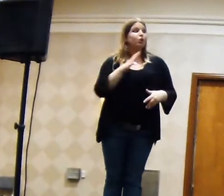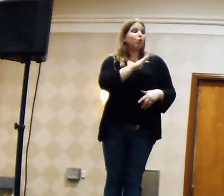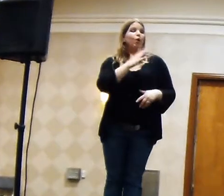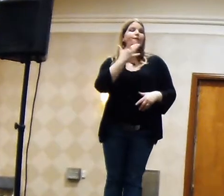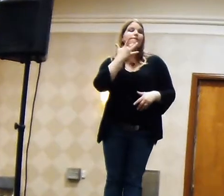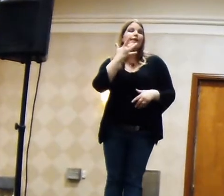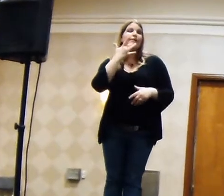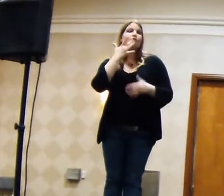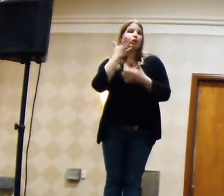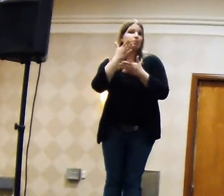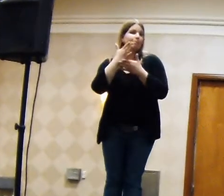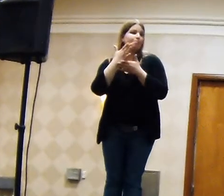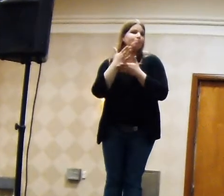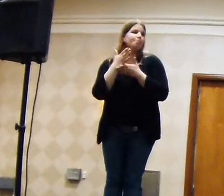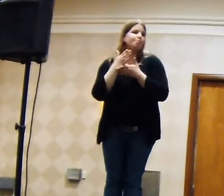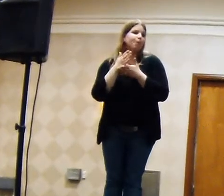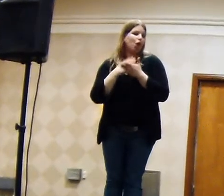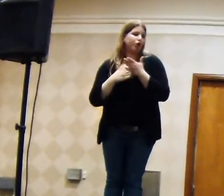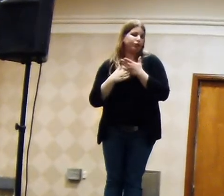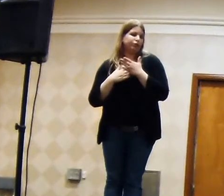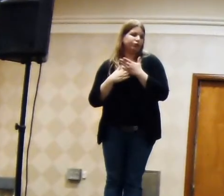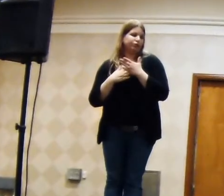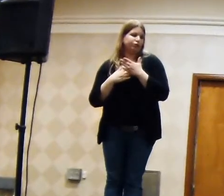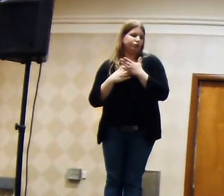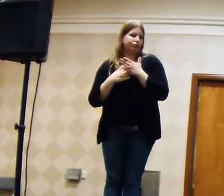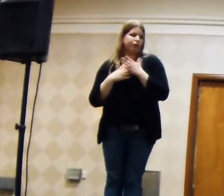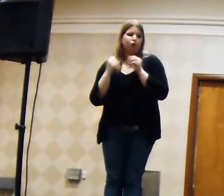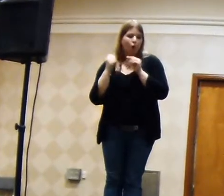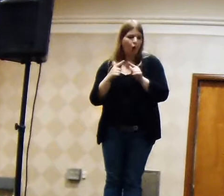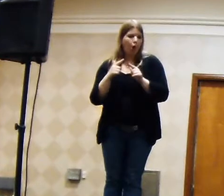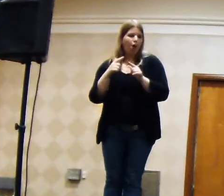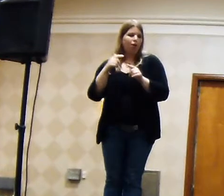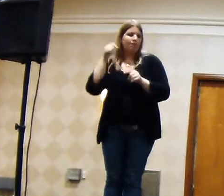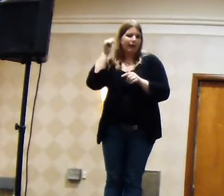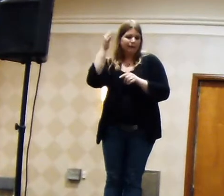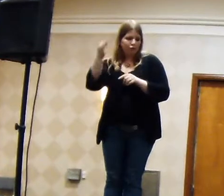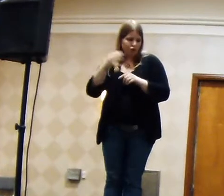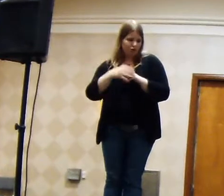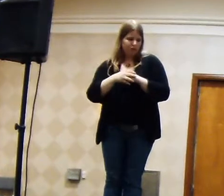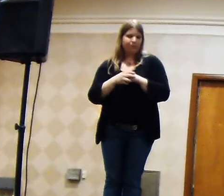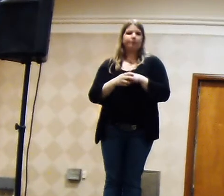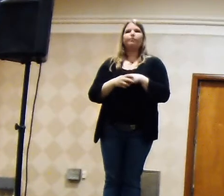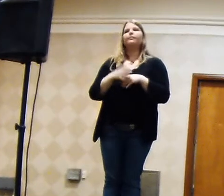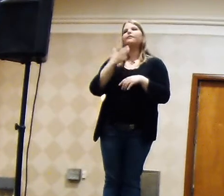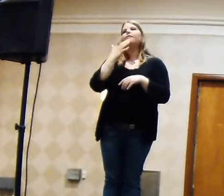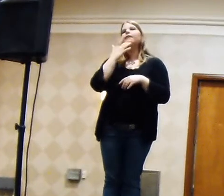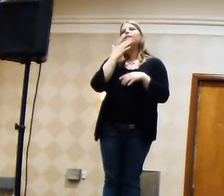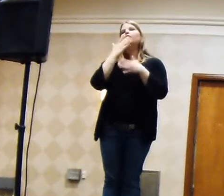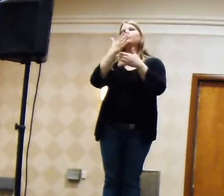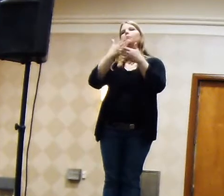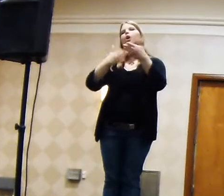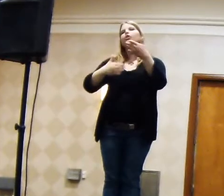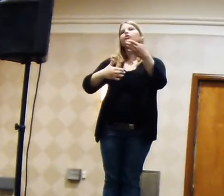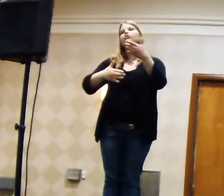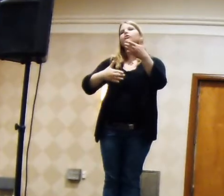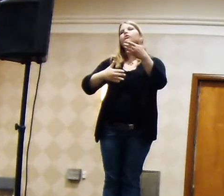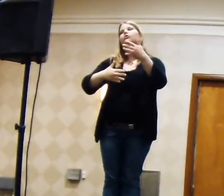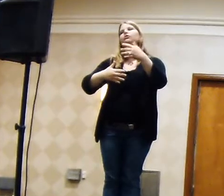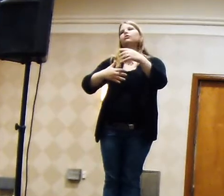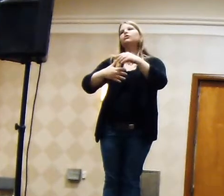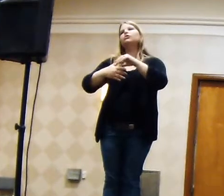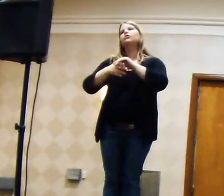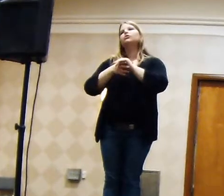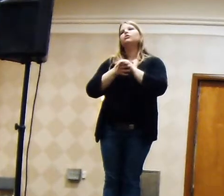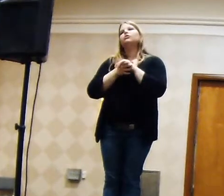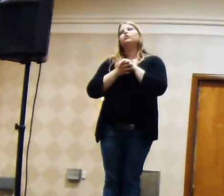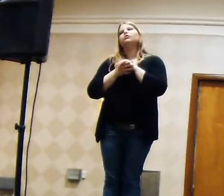part in filming any of them in any of the Back to the Future movies? My favorite part? You